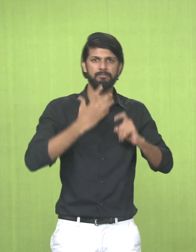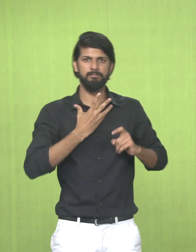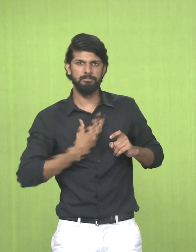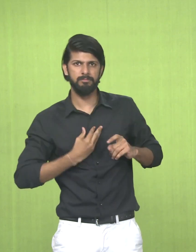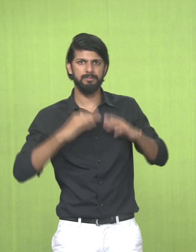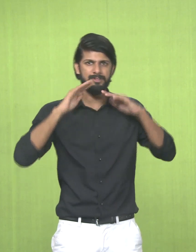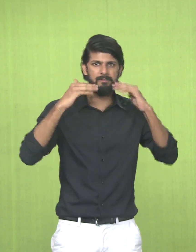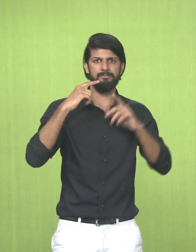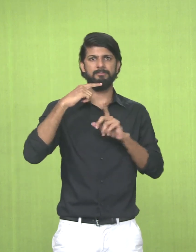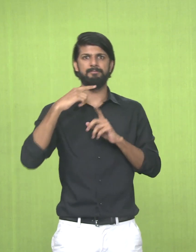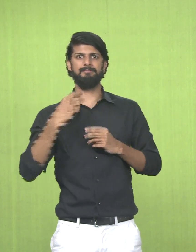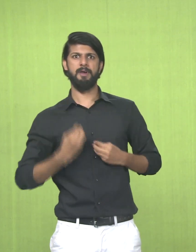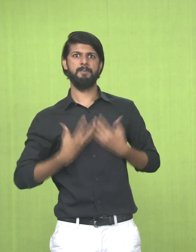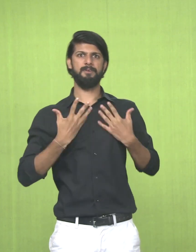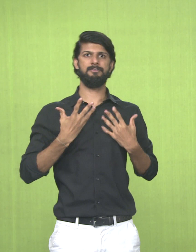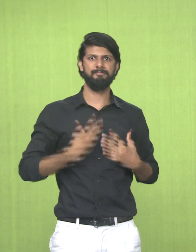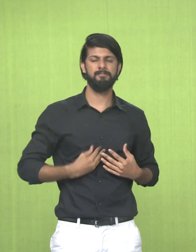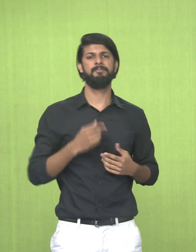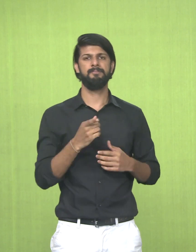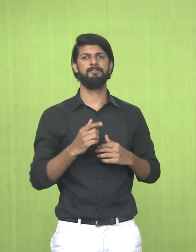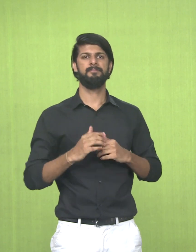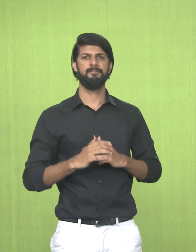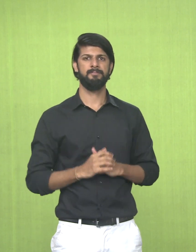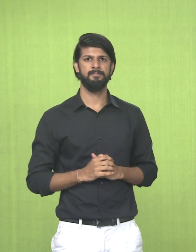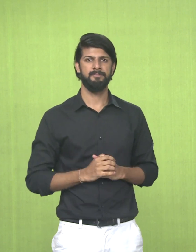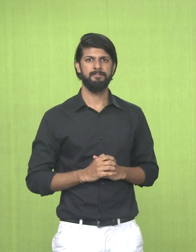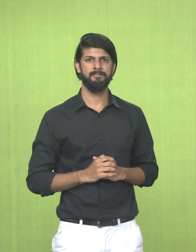Expressions are the various feelings which are depicted by facial features.